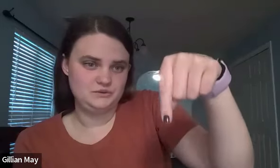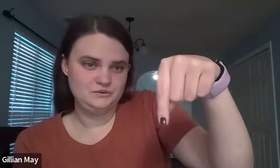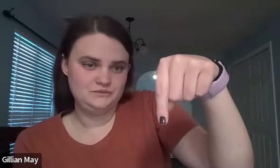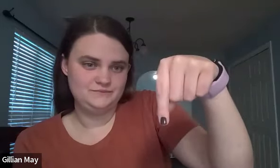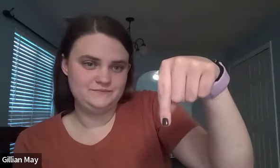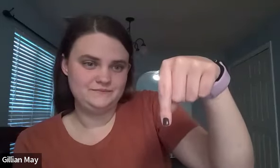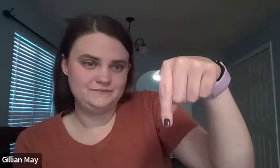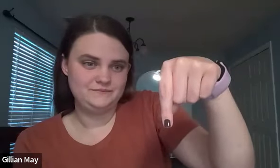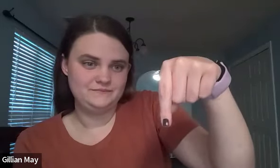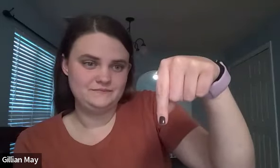Q,